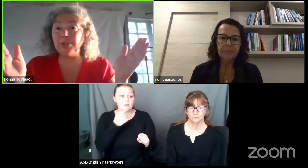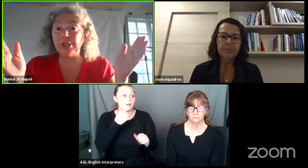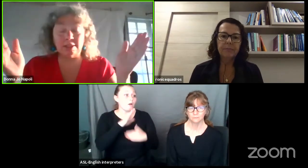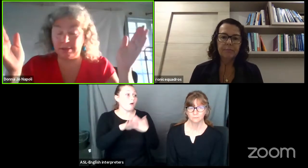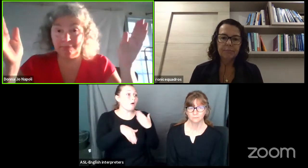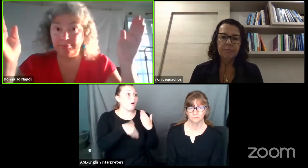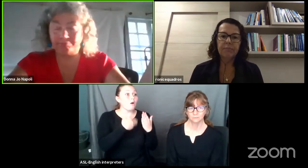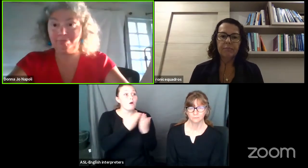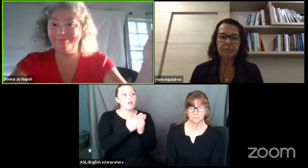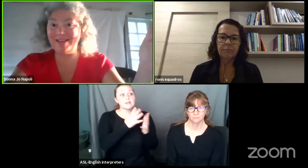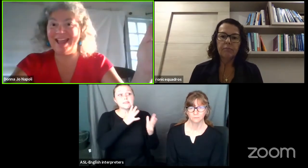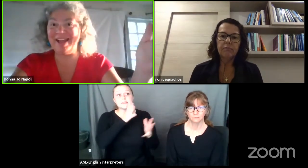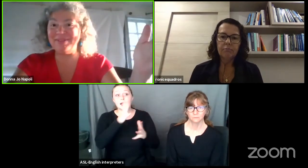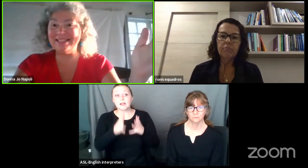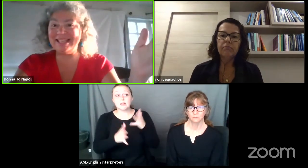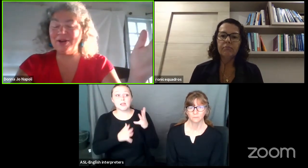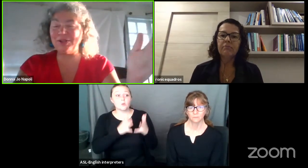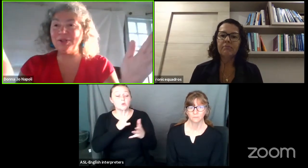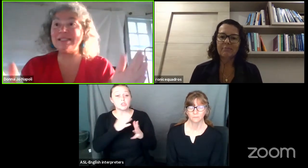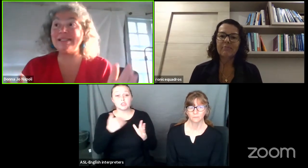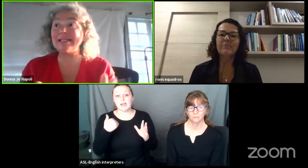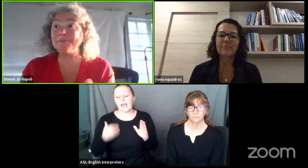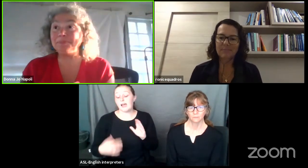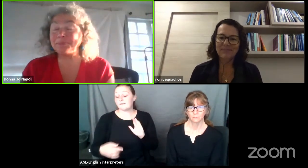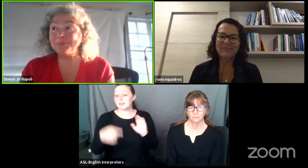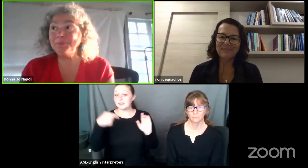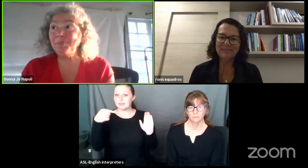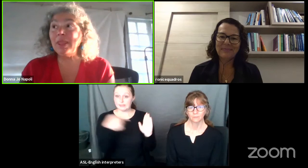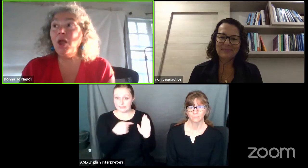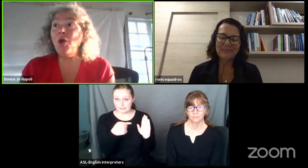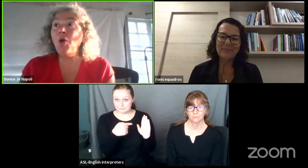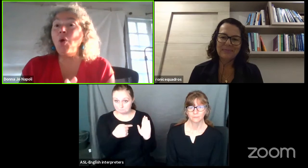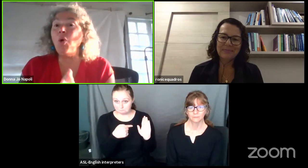sign languages have this characteristic.